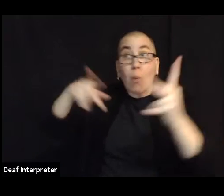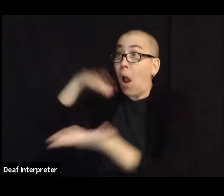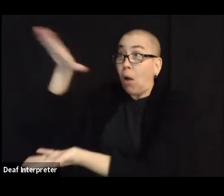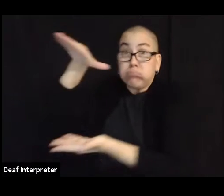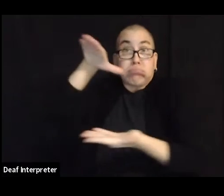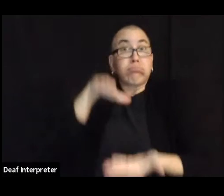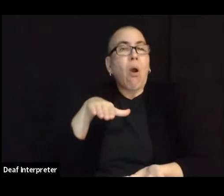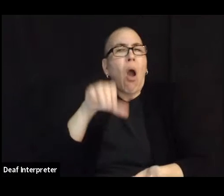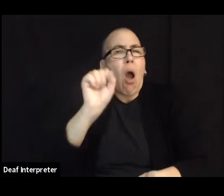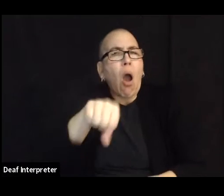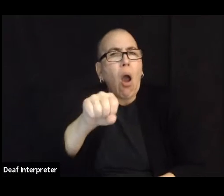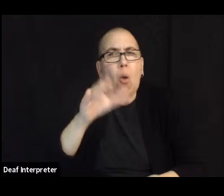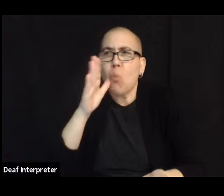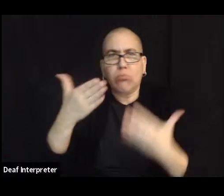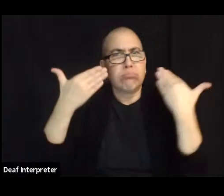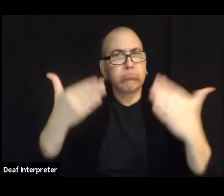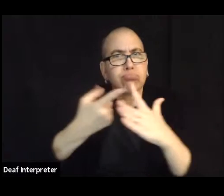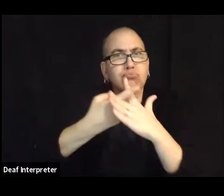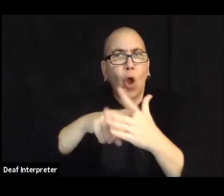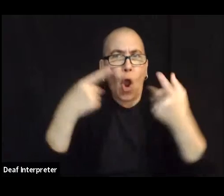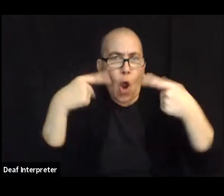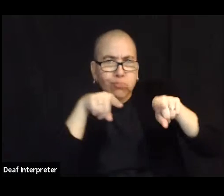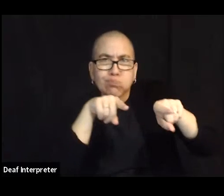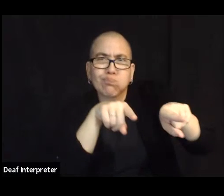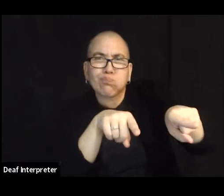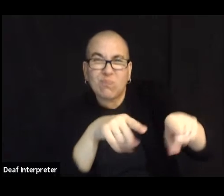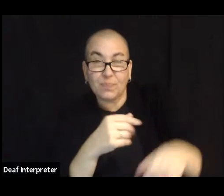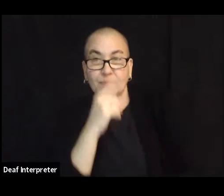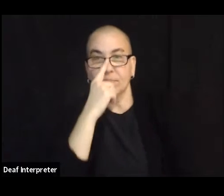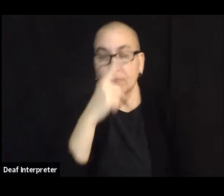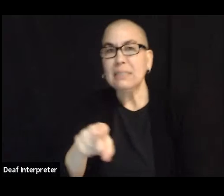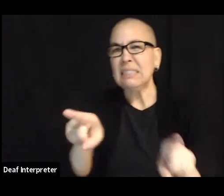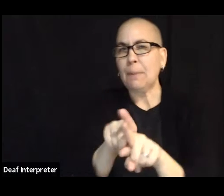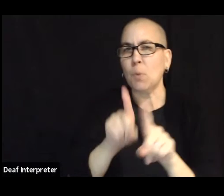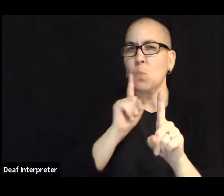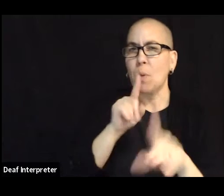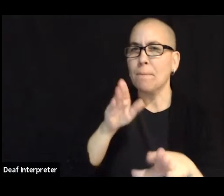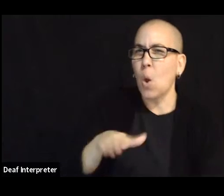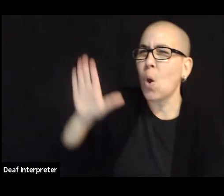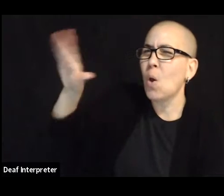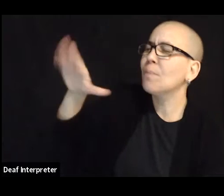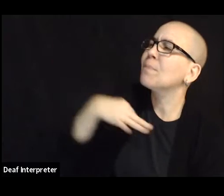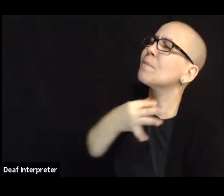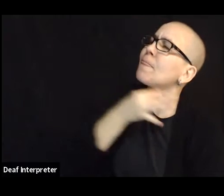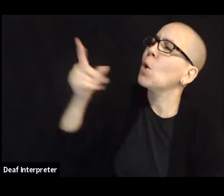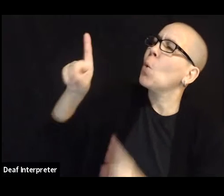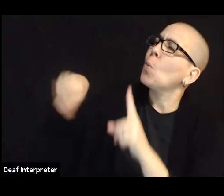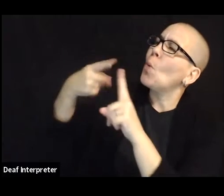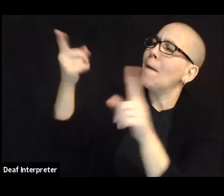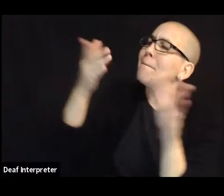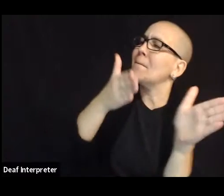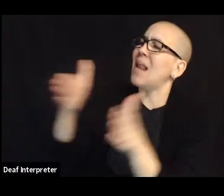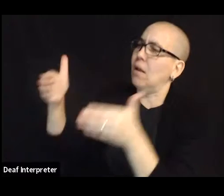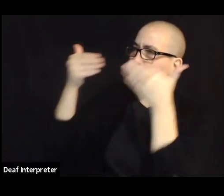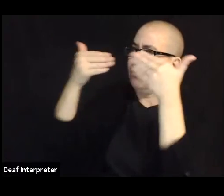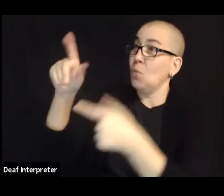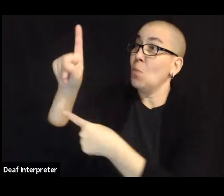when are you putting out your 1B planning guidance from this Monday's meeting? Well, that's the plan was